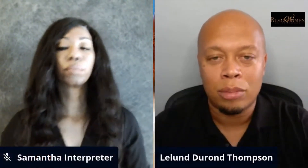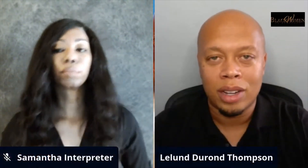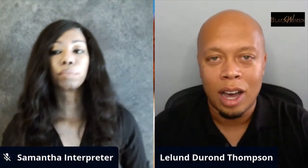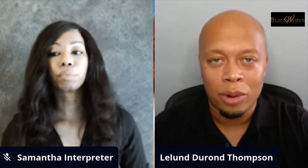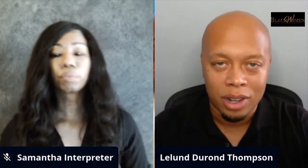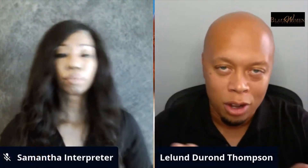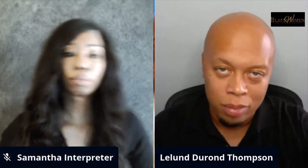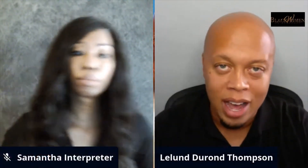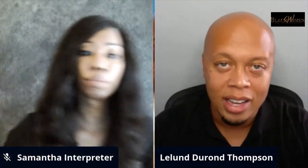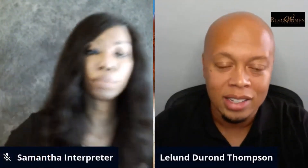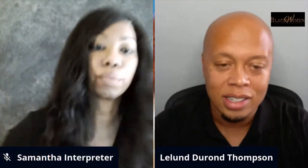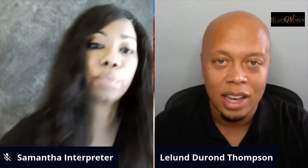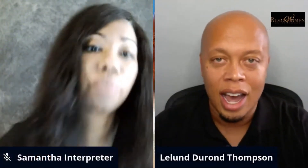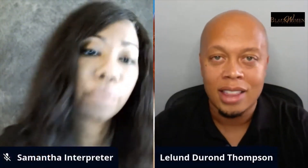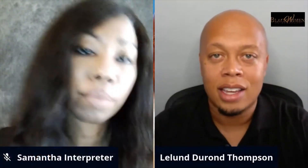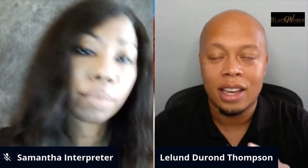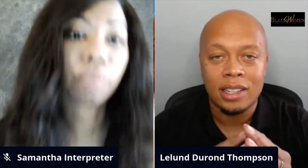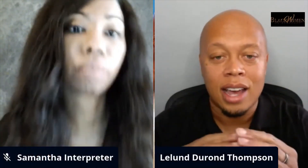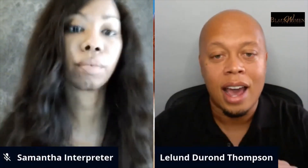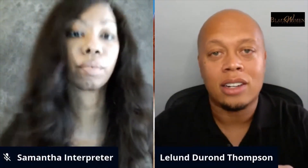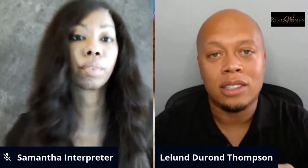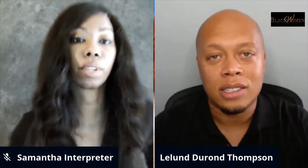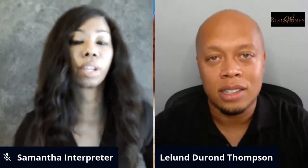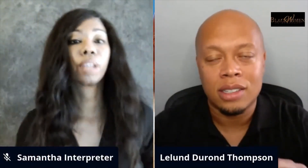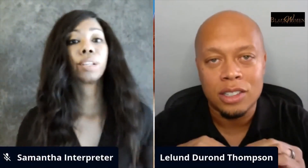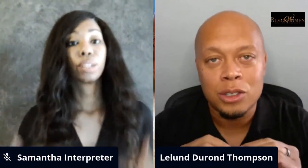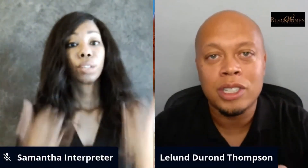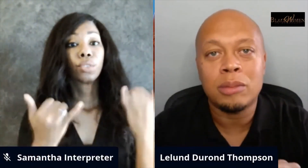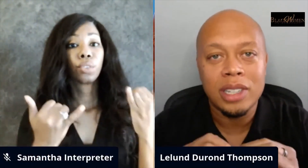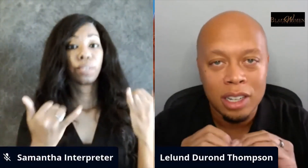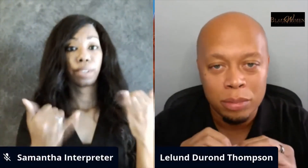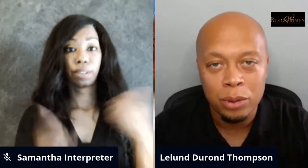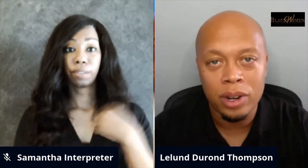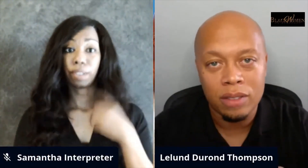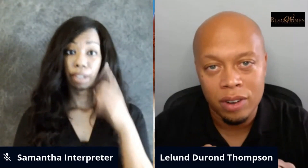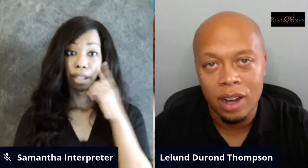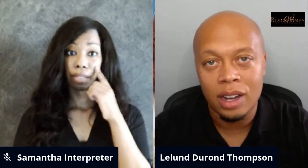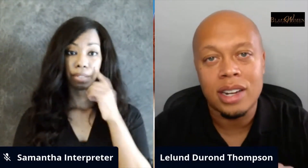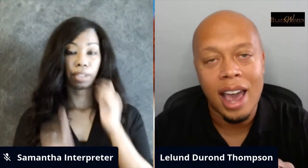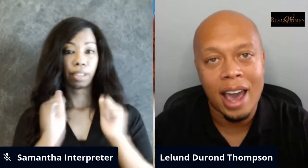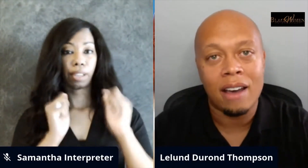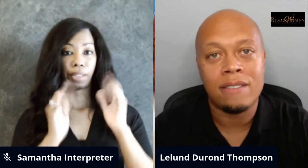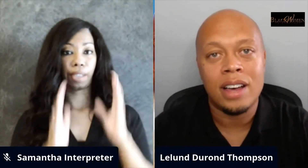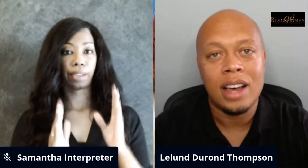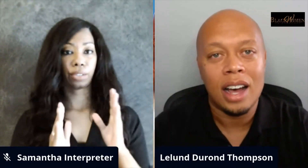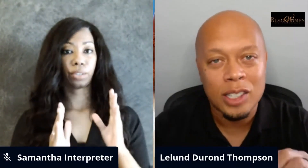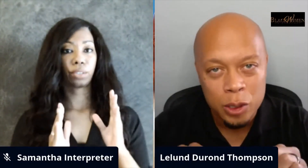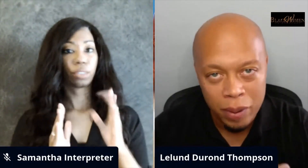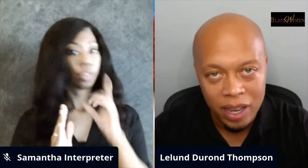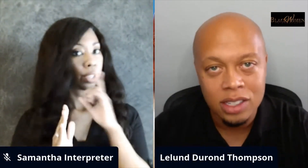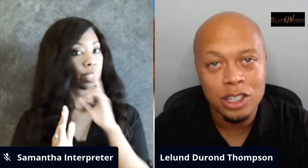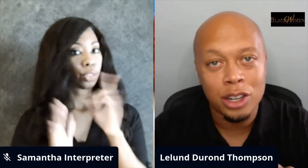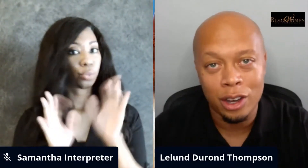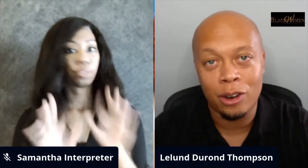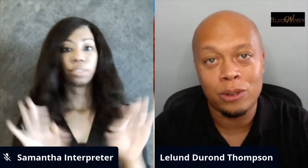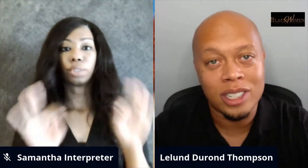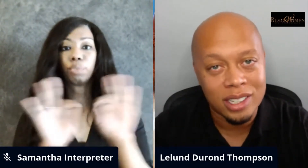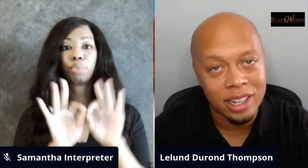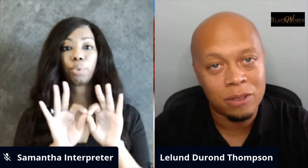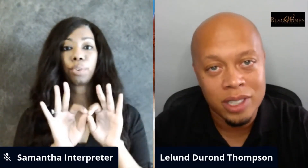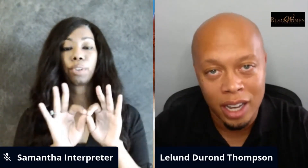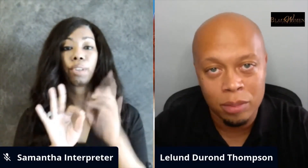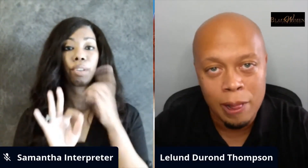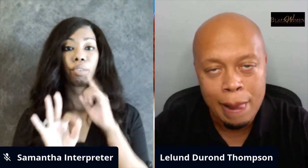it up, but I want to go back and say, I think as actors, it's extremely important for us to have a space to go